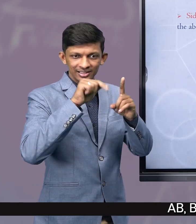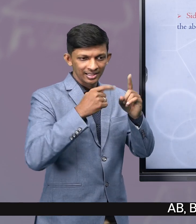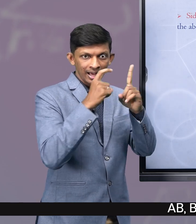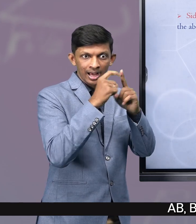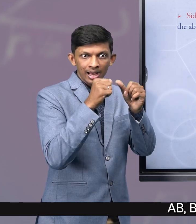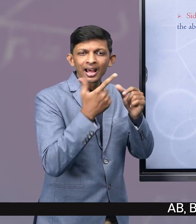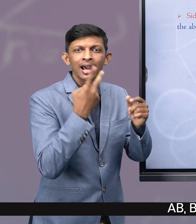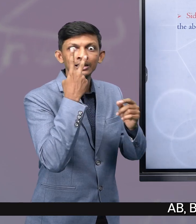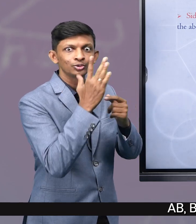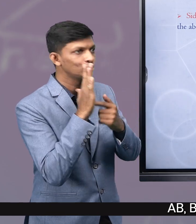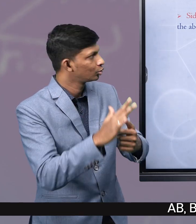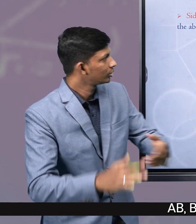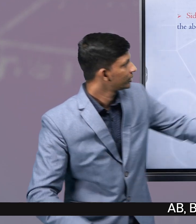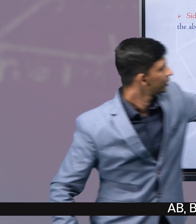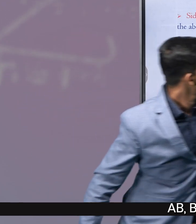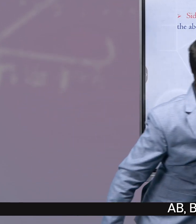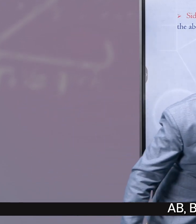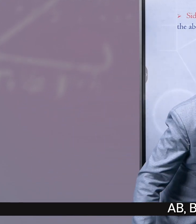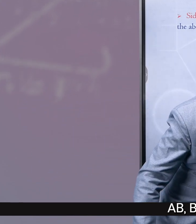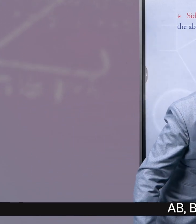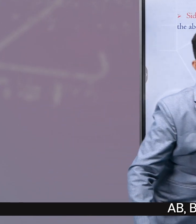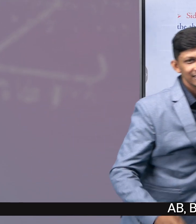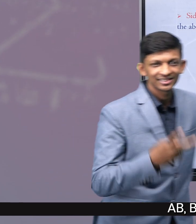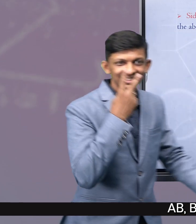BC, CD, DA are its sides.